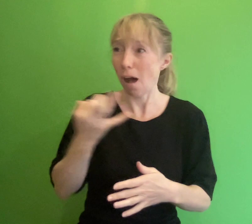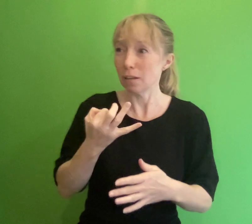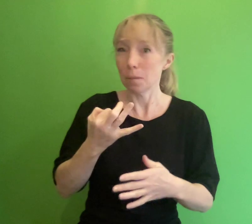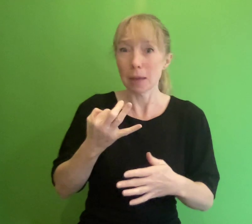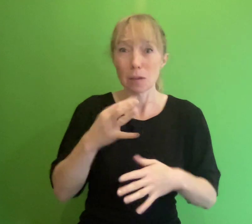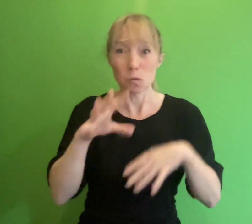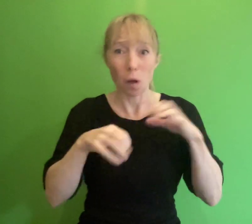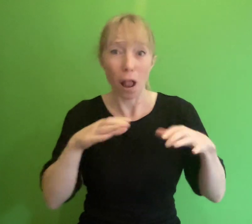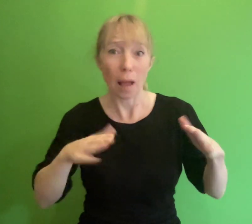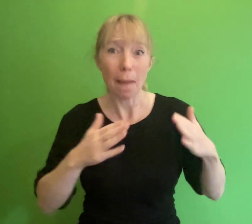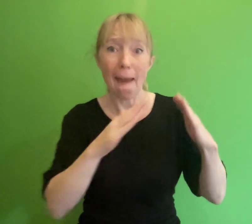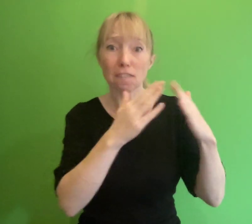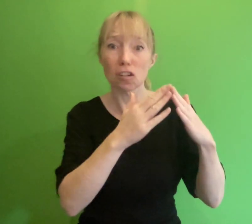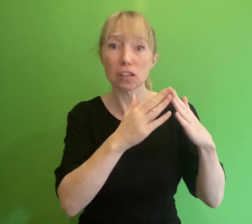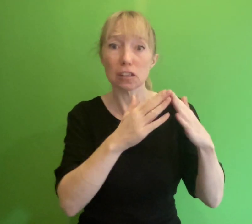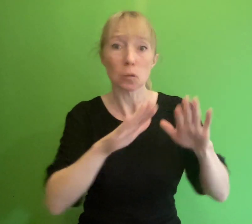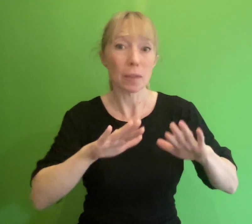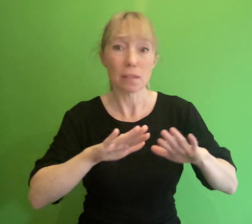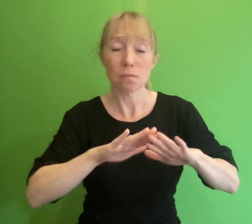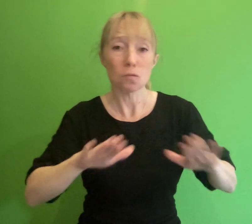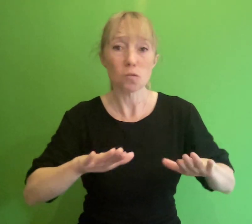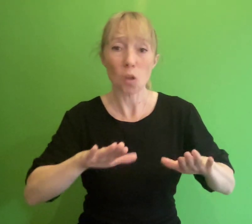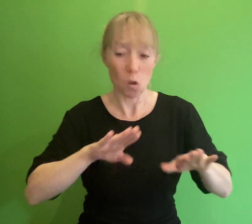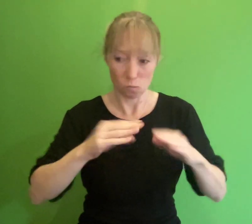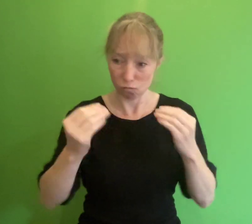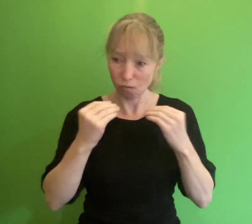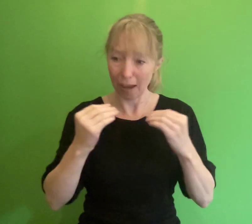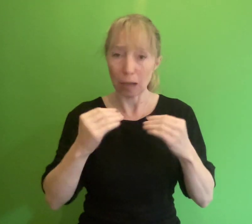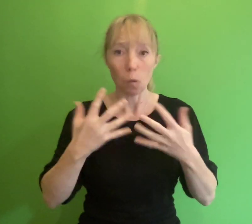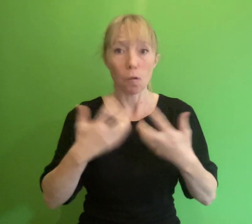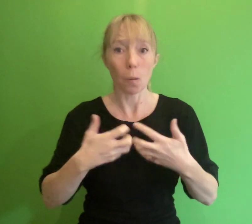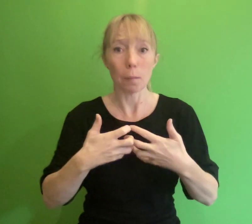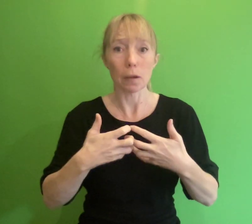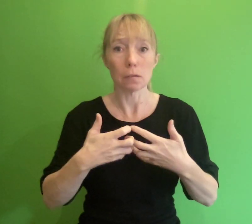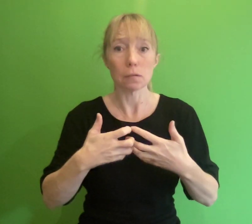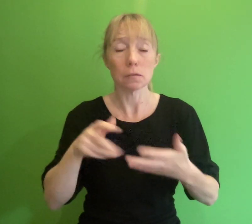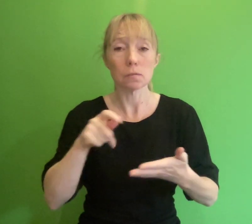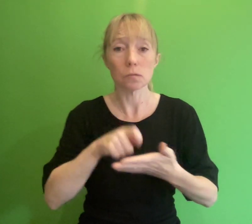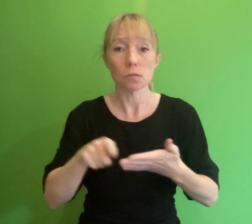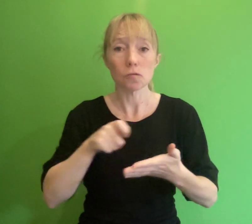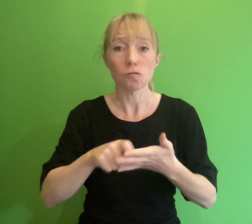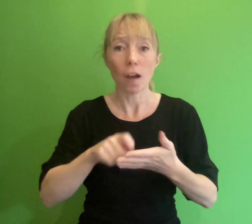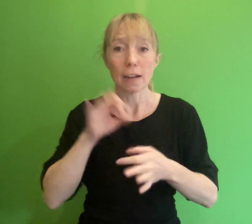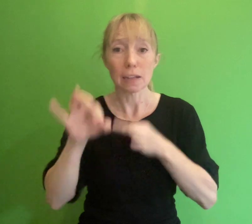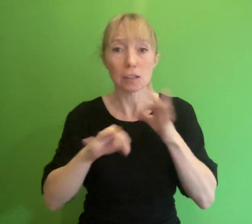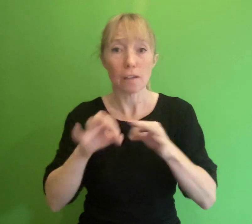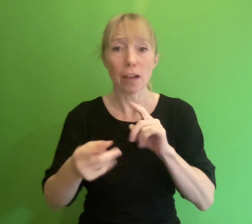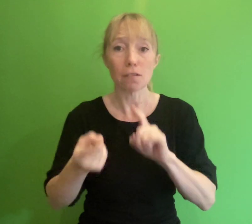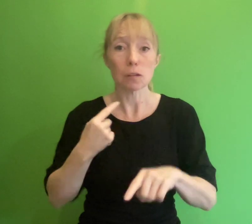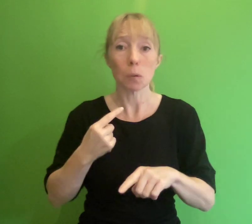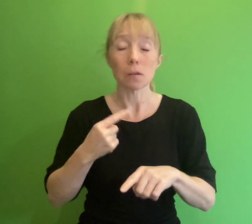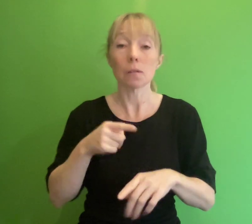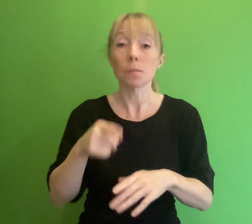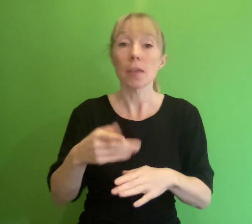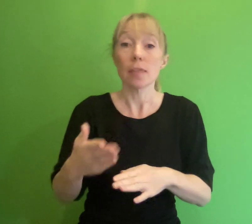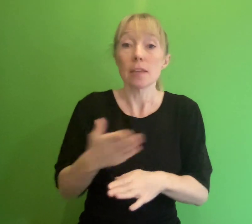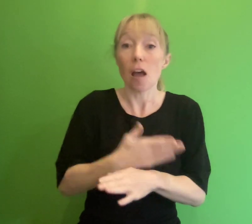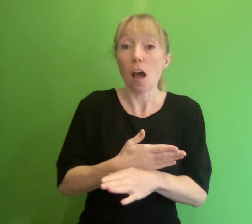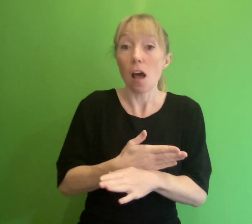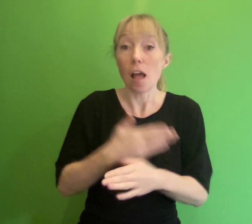equipment. Writers Survey respondent. This early stage research shows that deaf and disabled